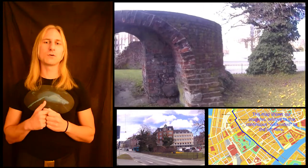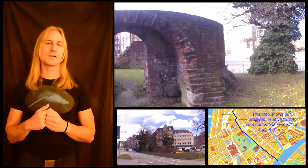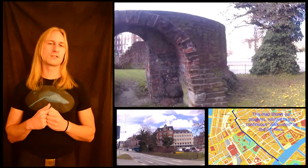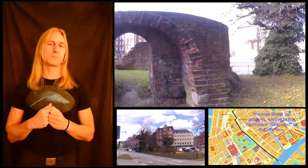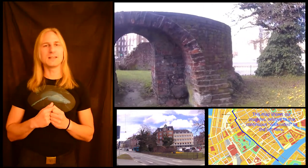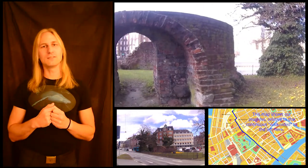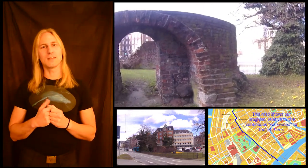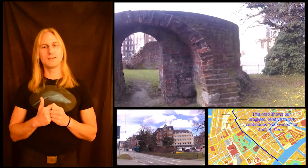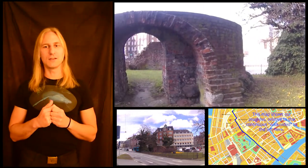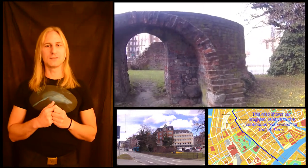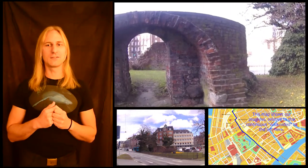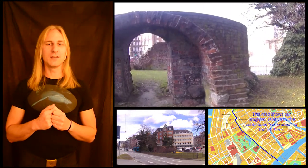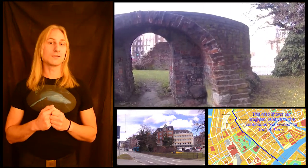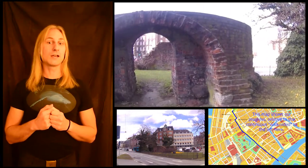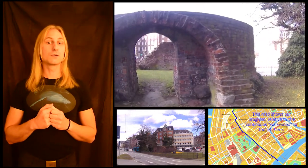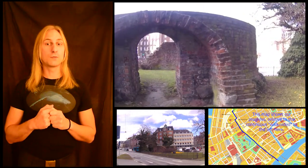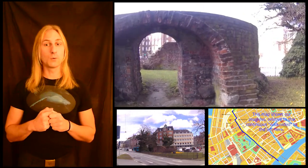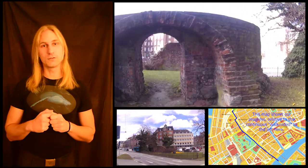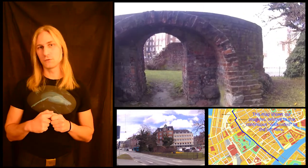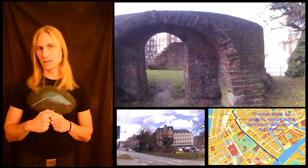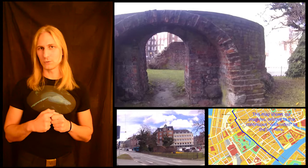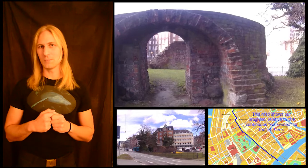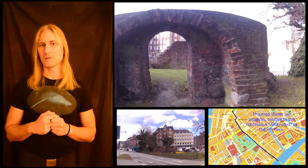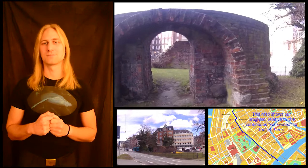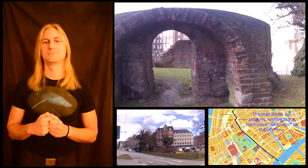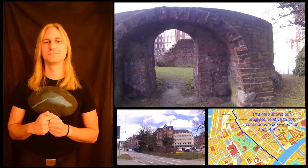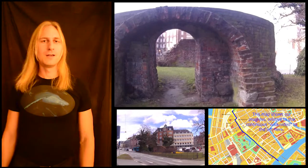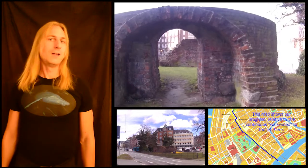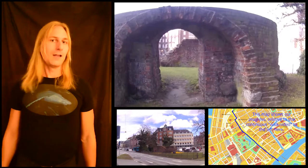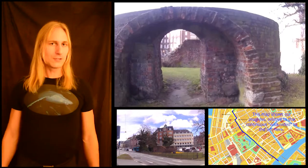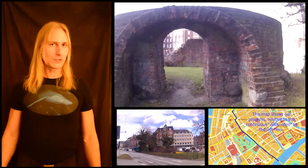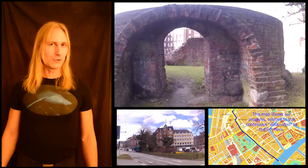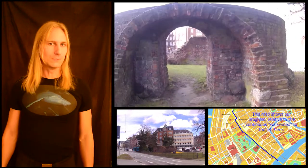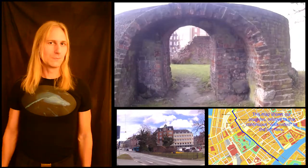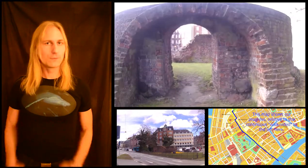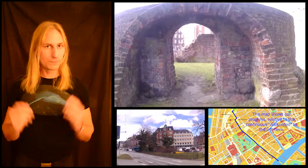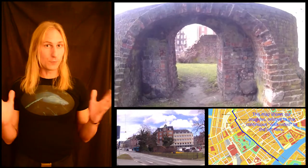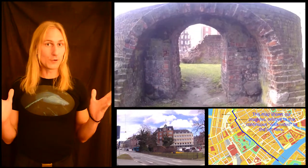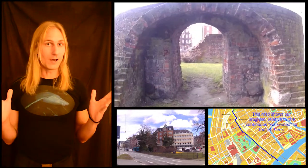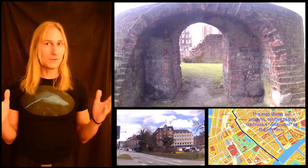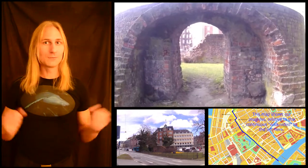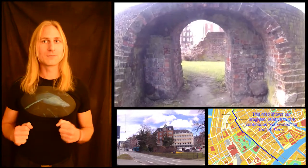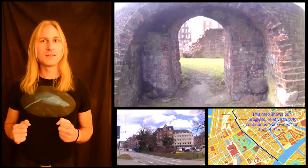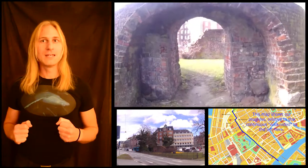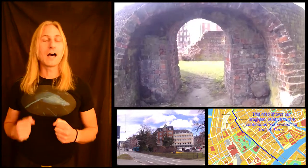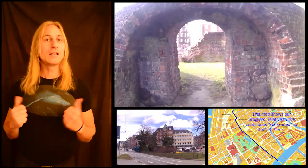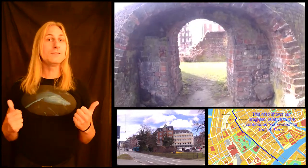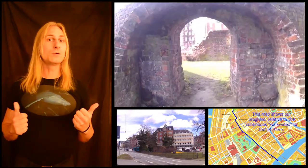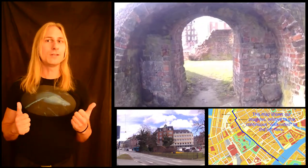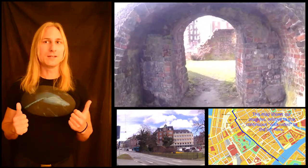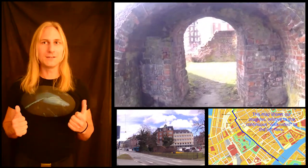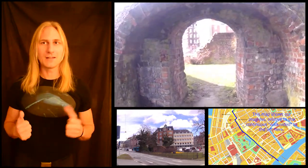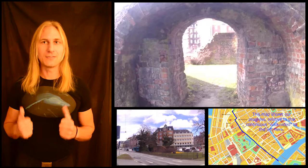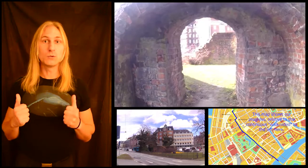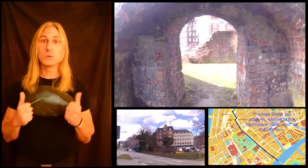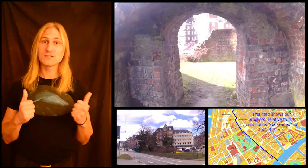many more such places and events that I look forward to telling you about. And so, for now, I leave